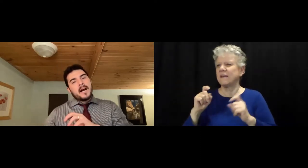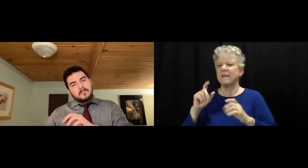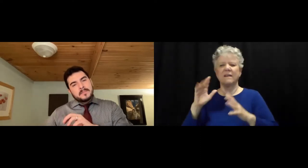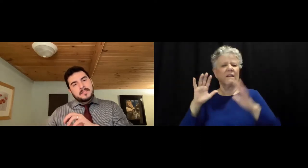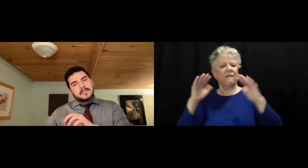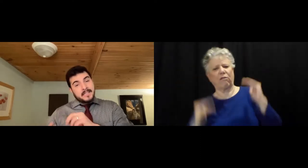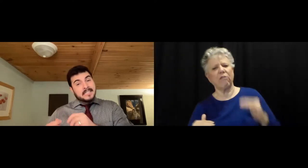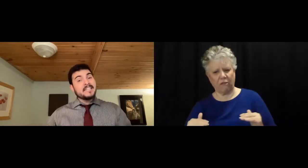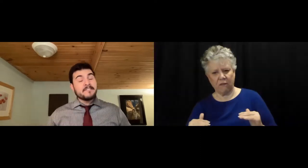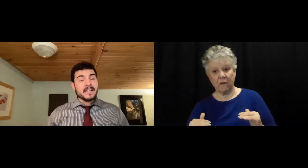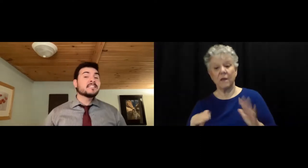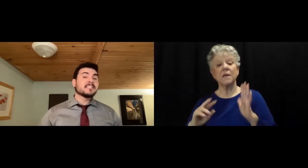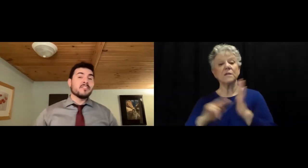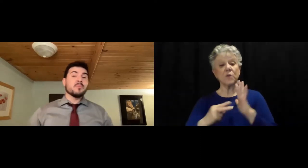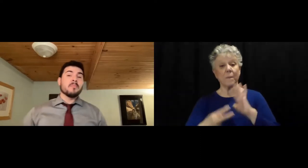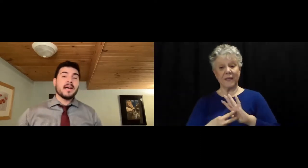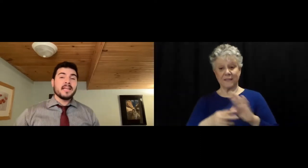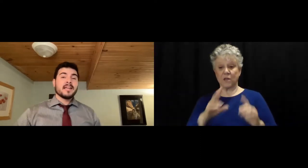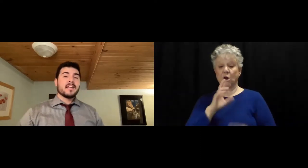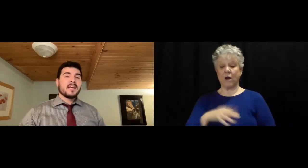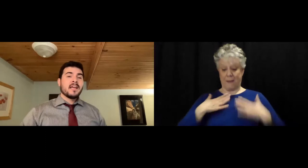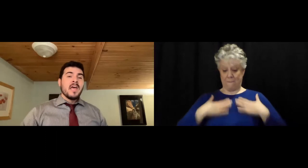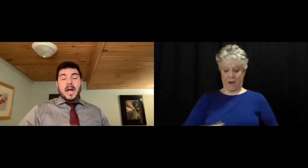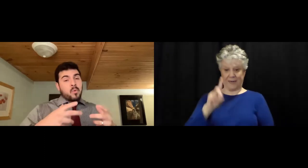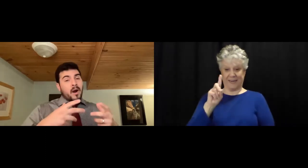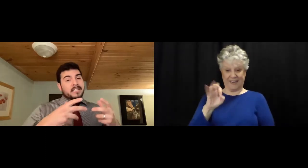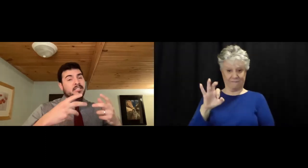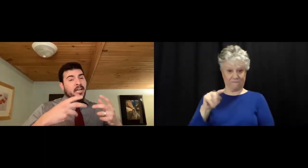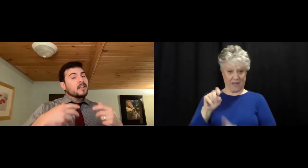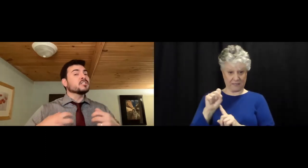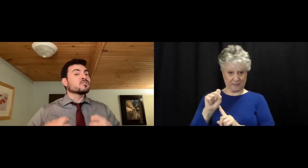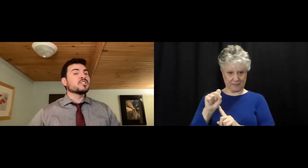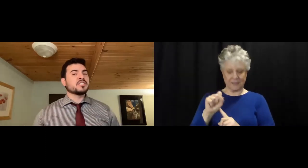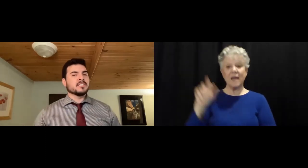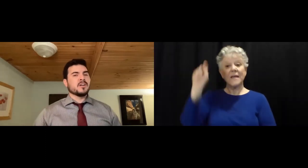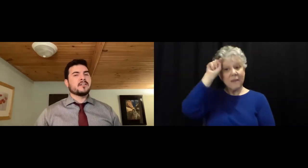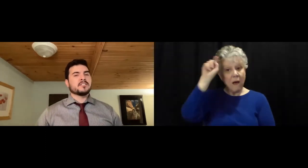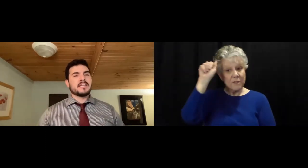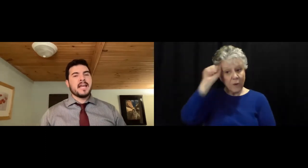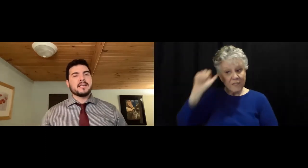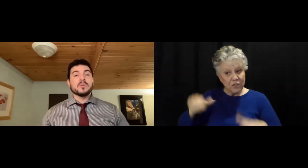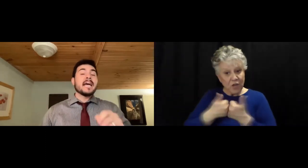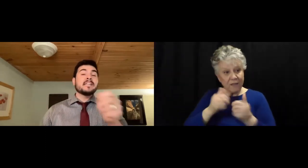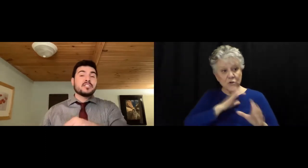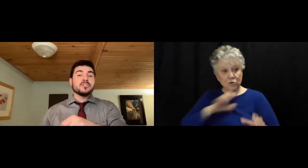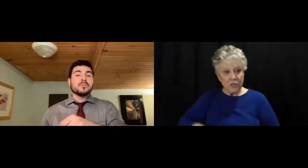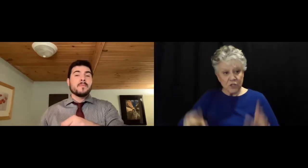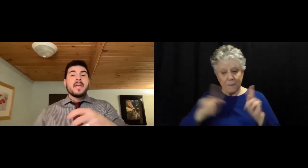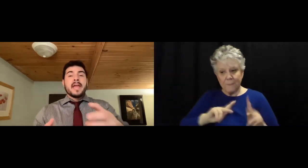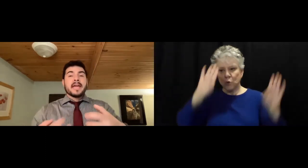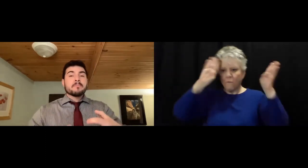when it comes to the defects of the human body, Aquinas challenges Christians to understand, to attend